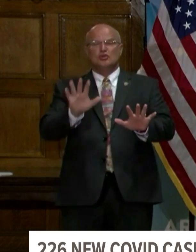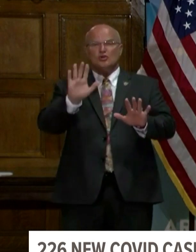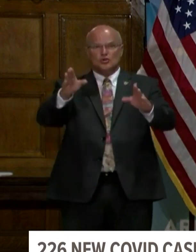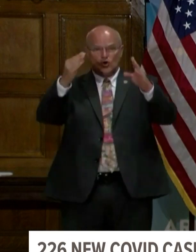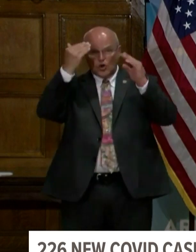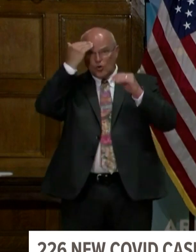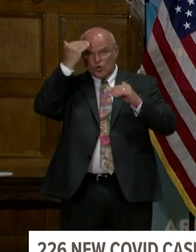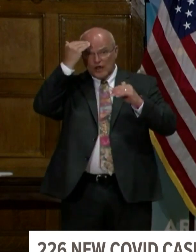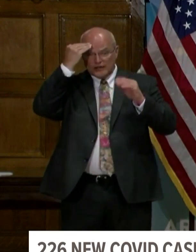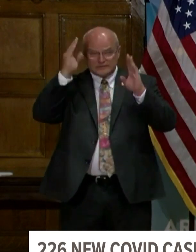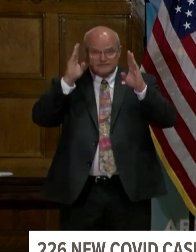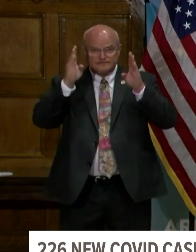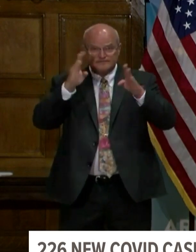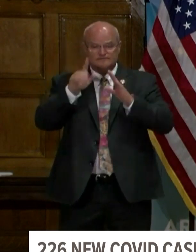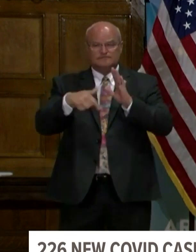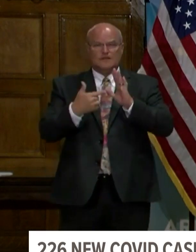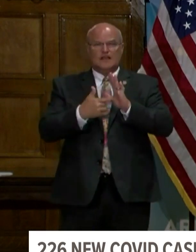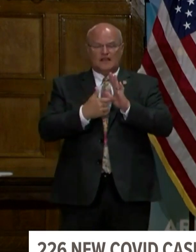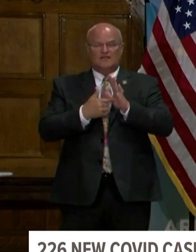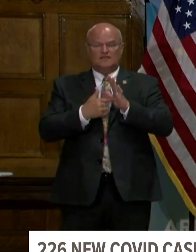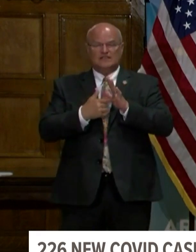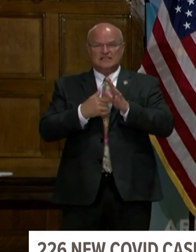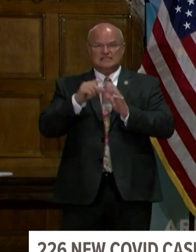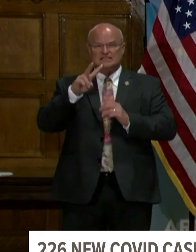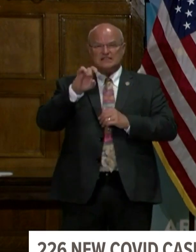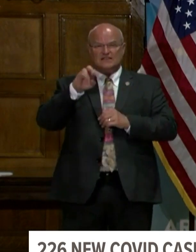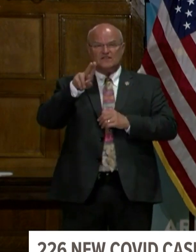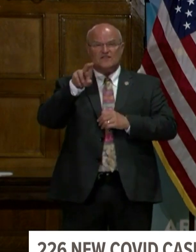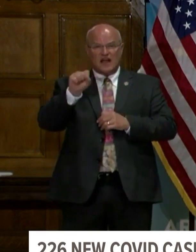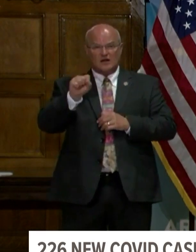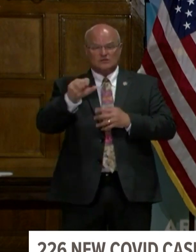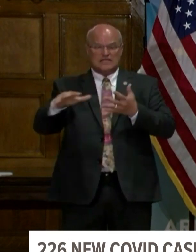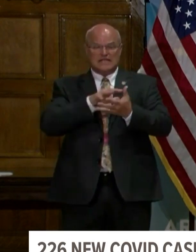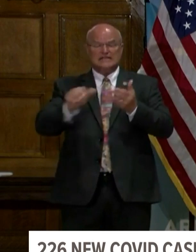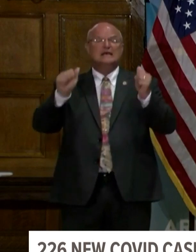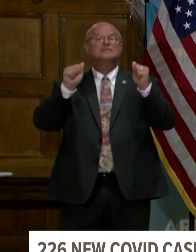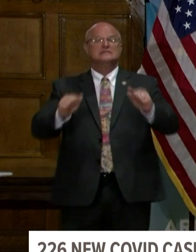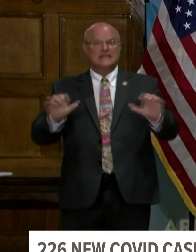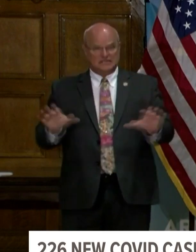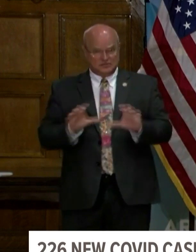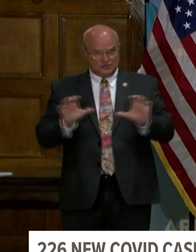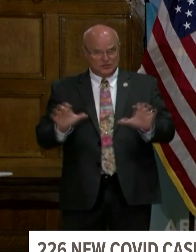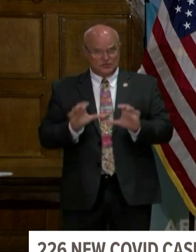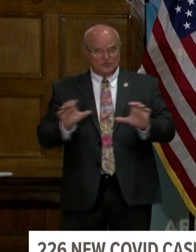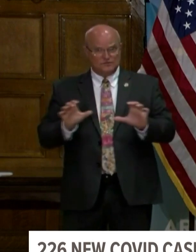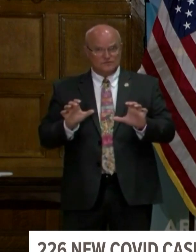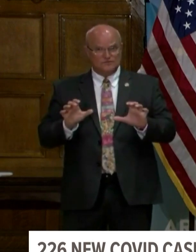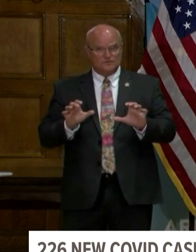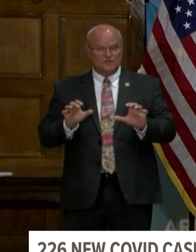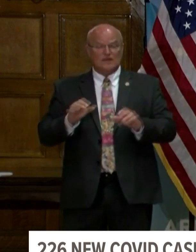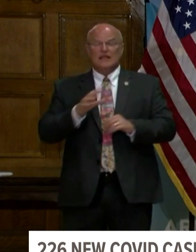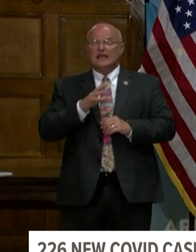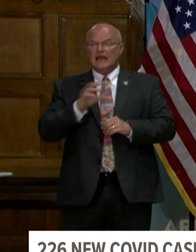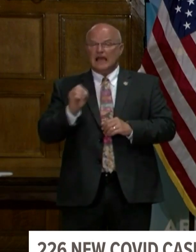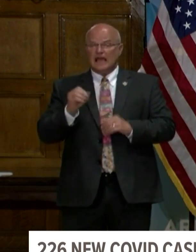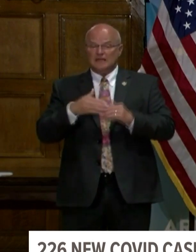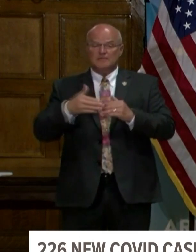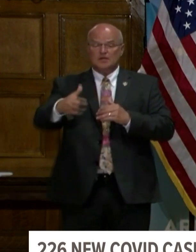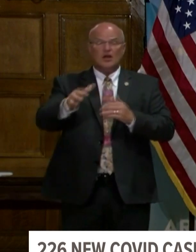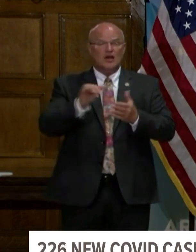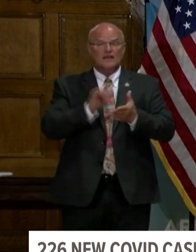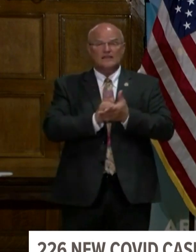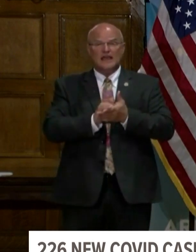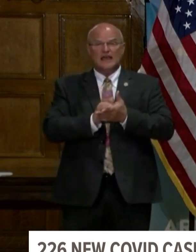your awareness of this virus and the damage that it can do. And beyond